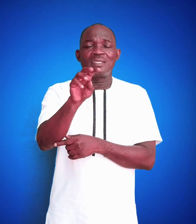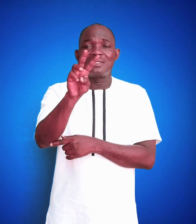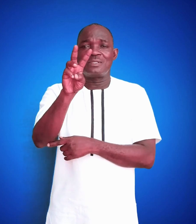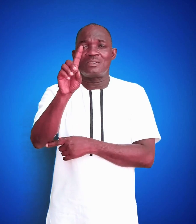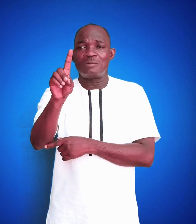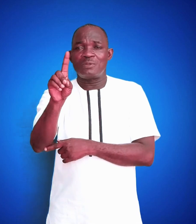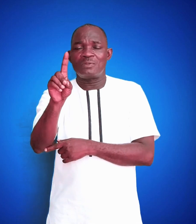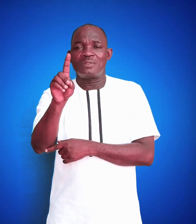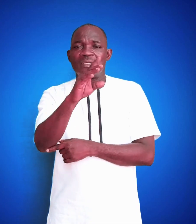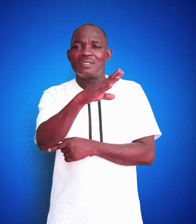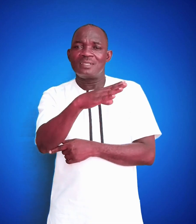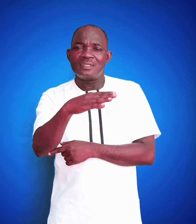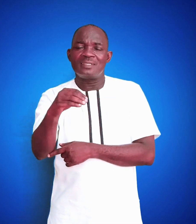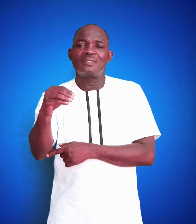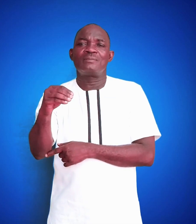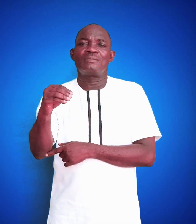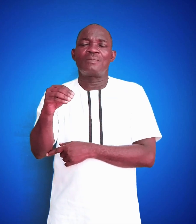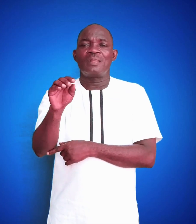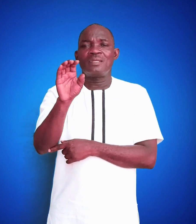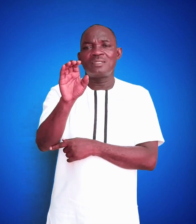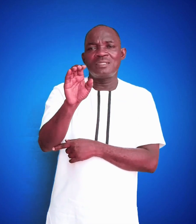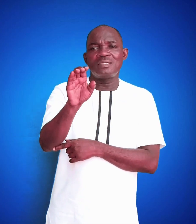DSW and